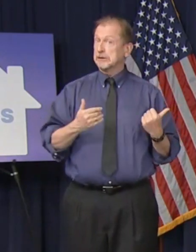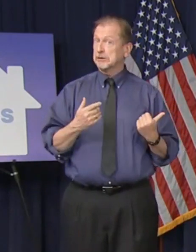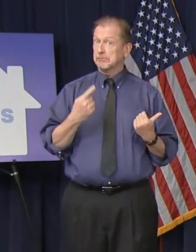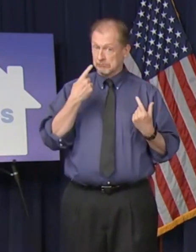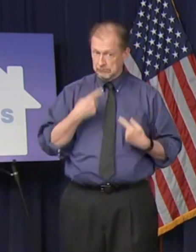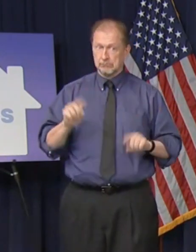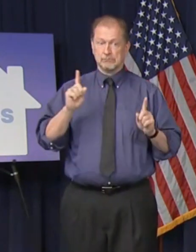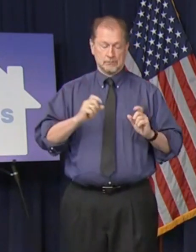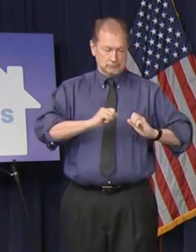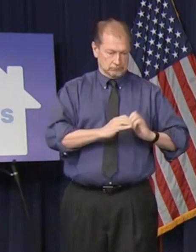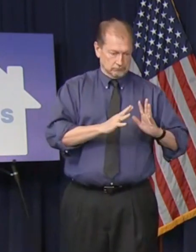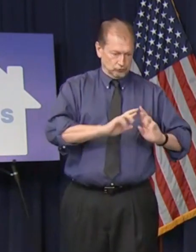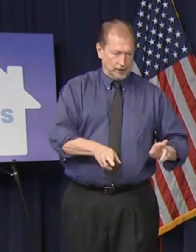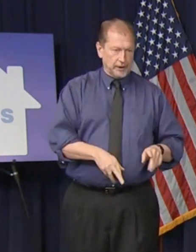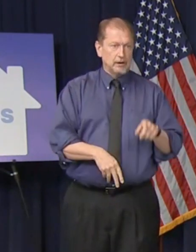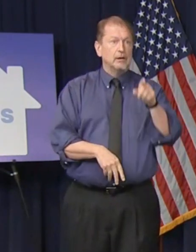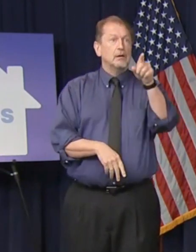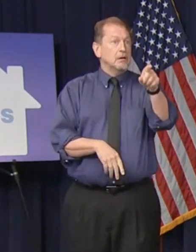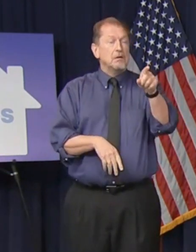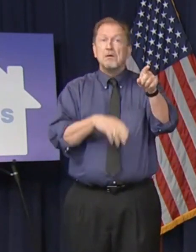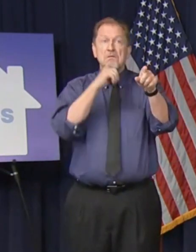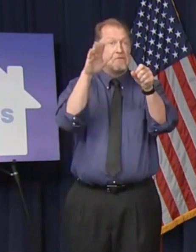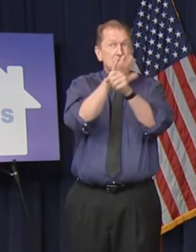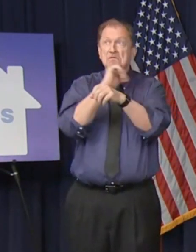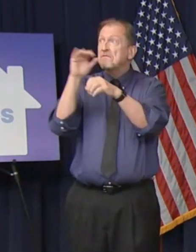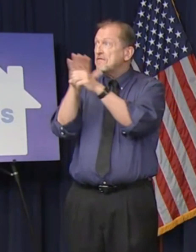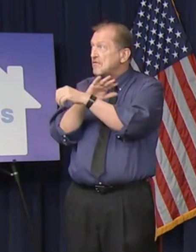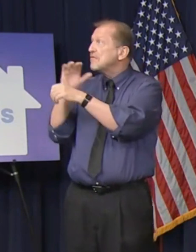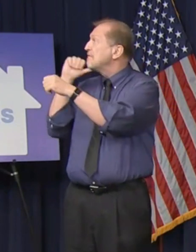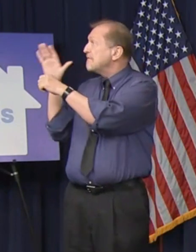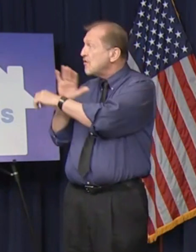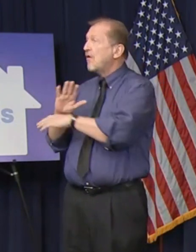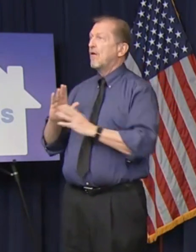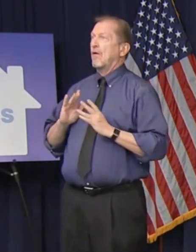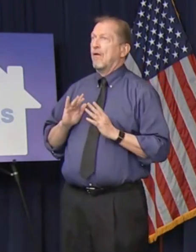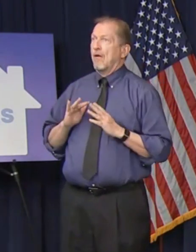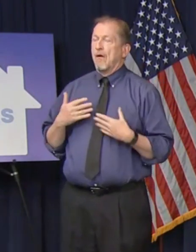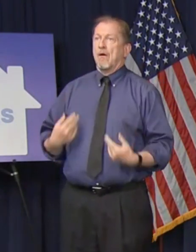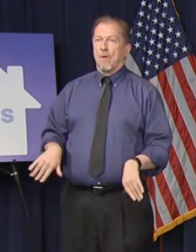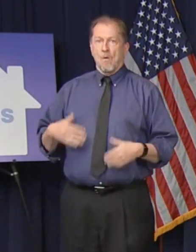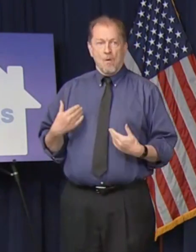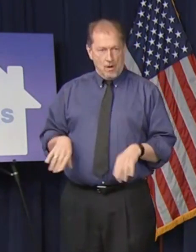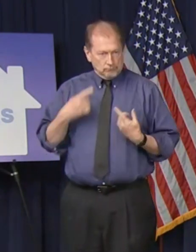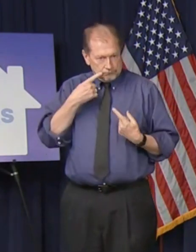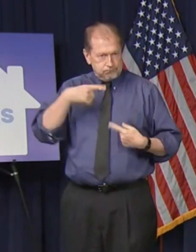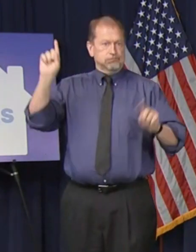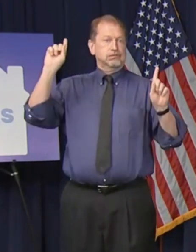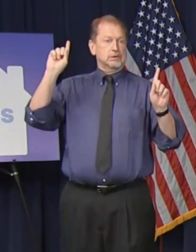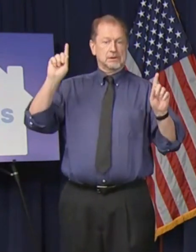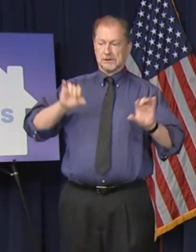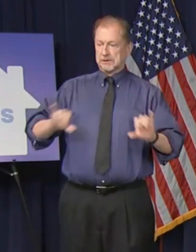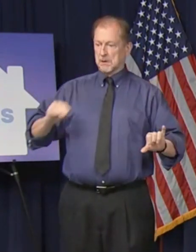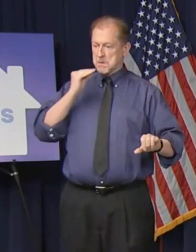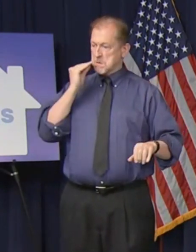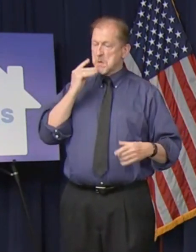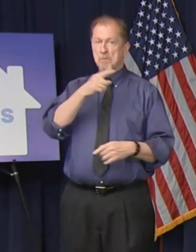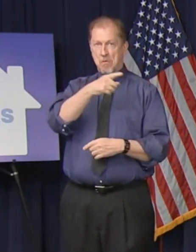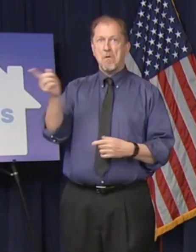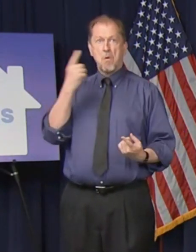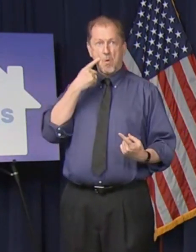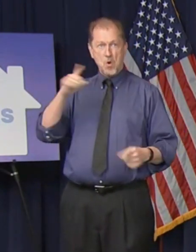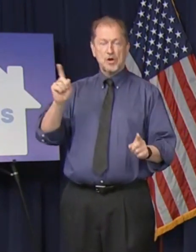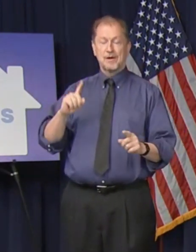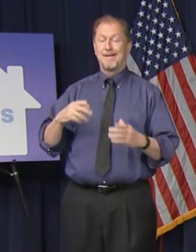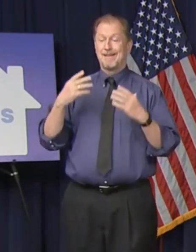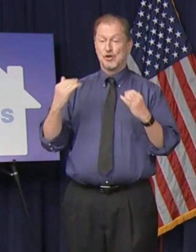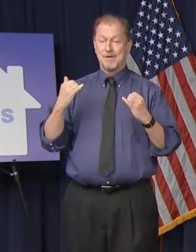amount of time. So the argument has been made that because the healthcare capacity is in a much better place right now, and because of the curve and the peak maybe